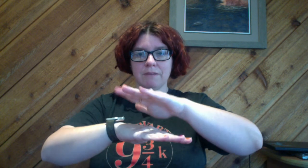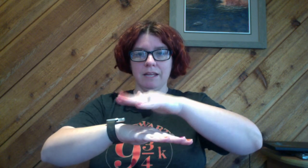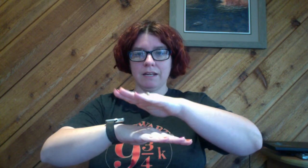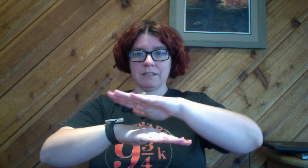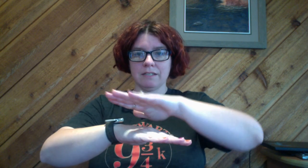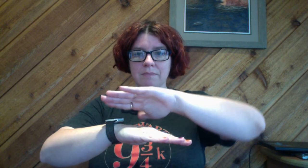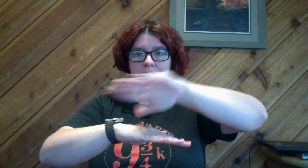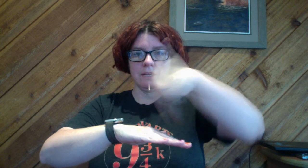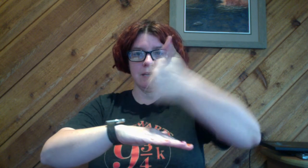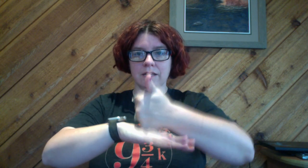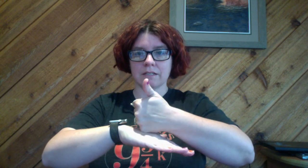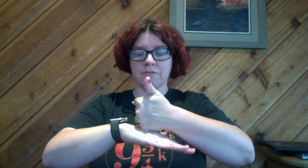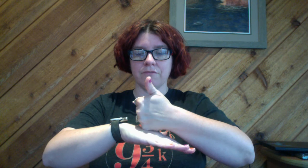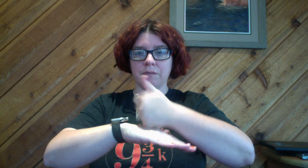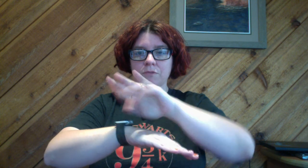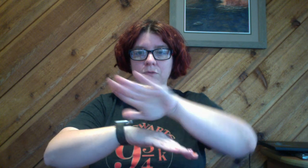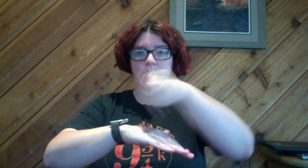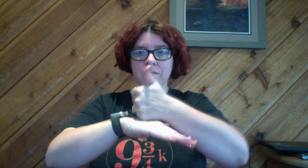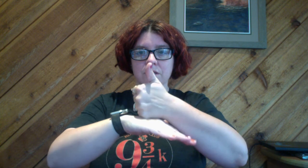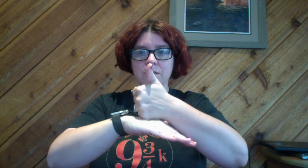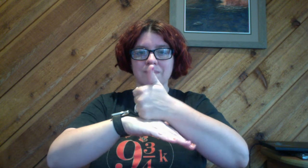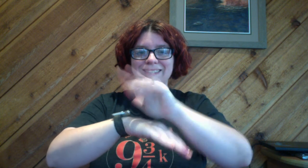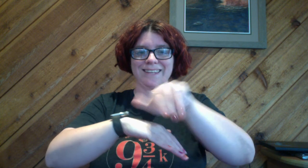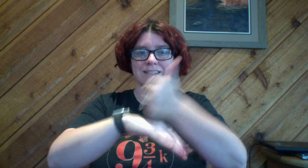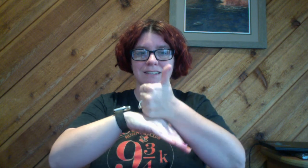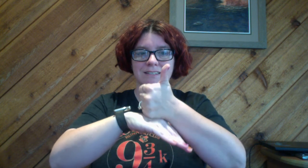hand on top and it's going to flip to a thumbs up. Set.